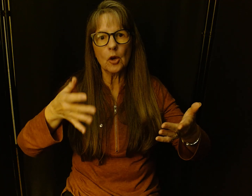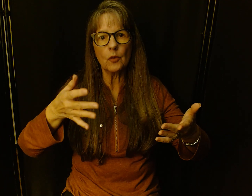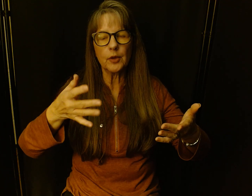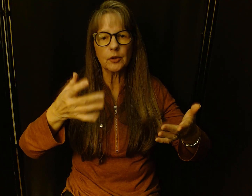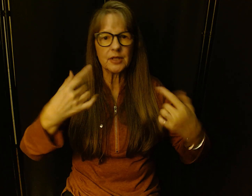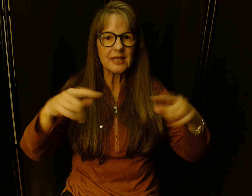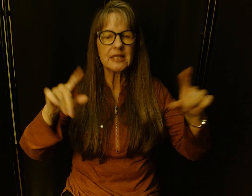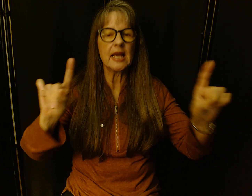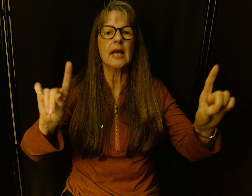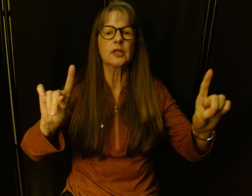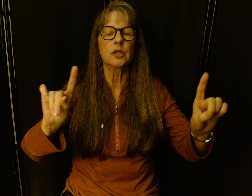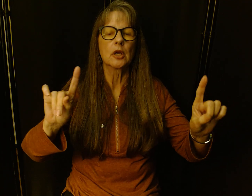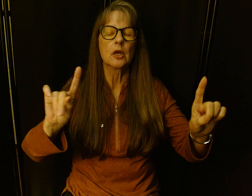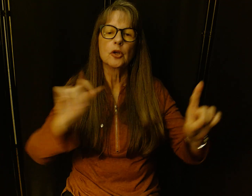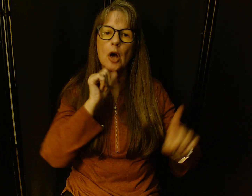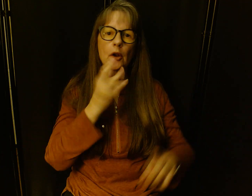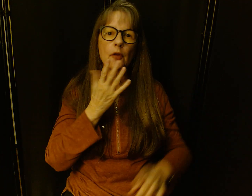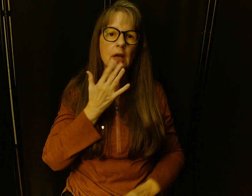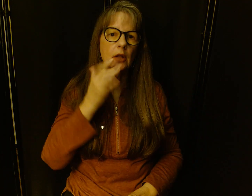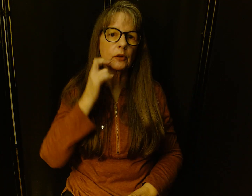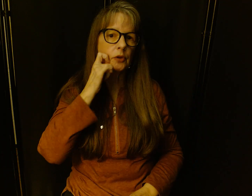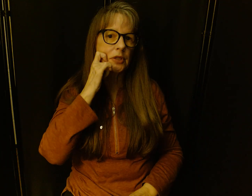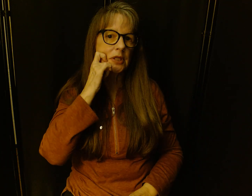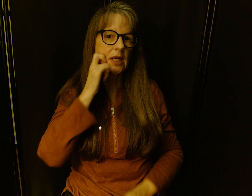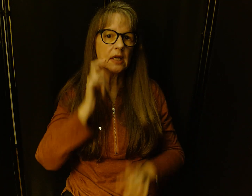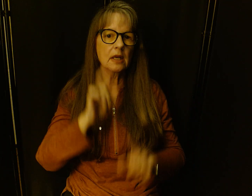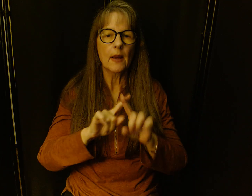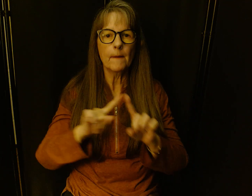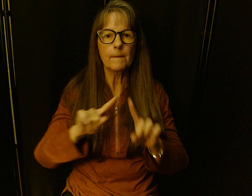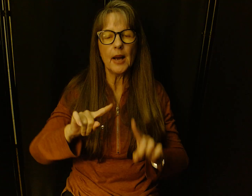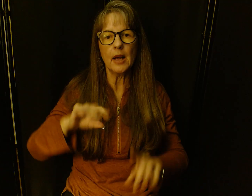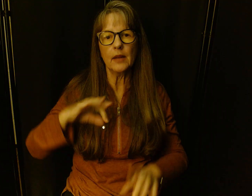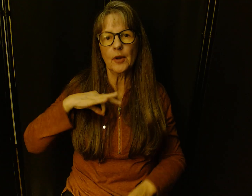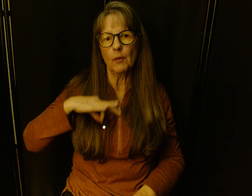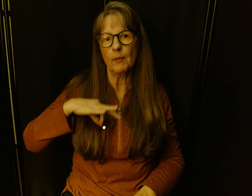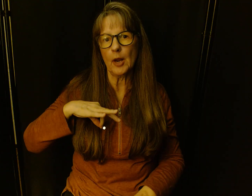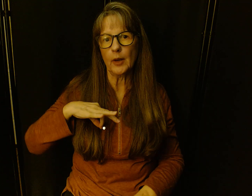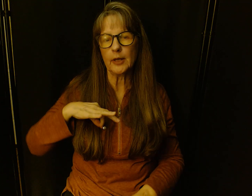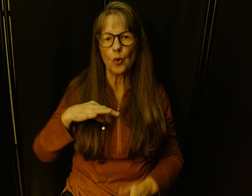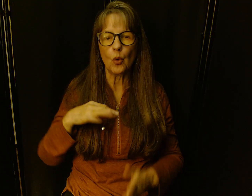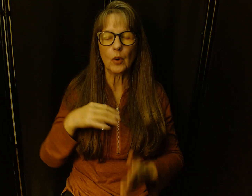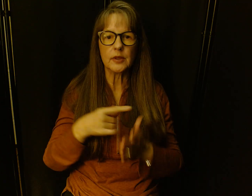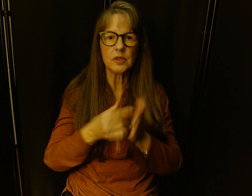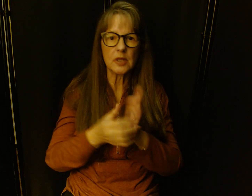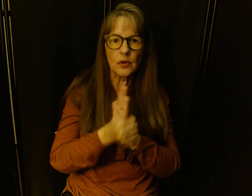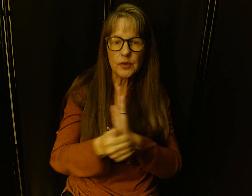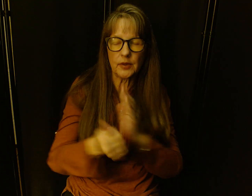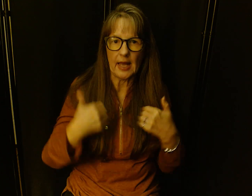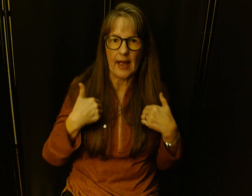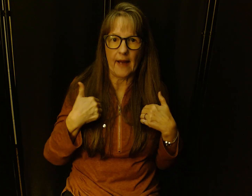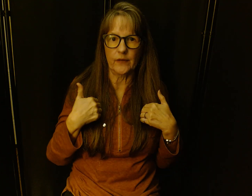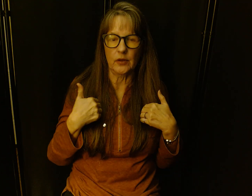their success, not on the color of their skin, but their merit or the skills that they